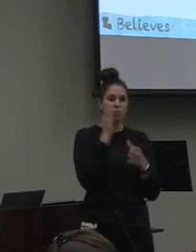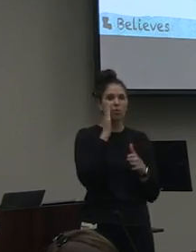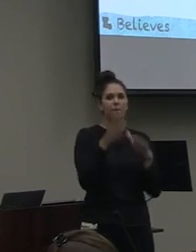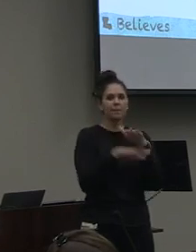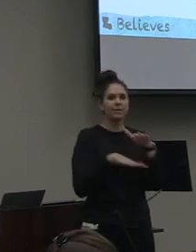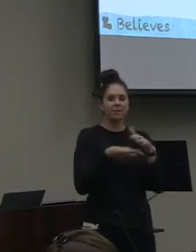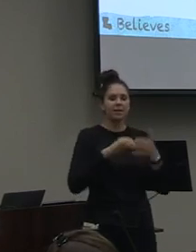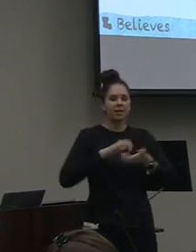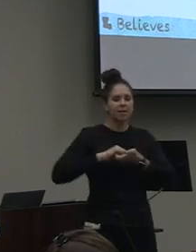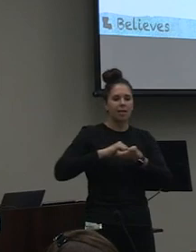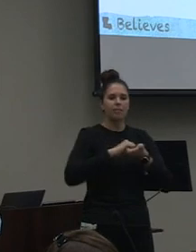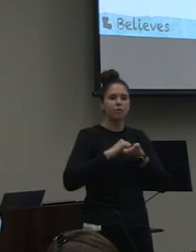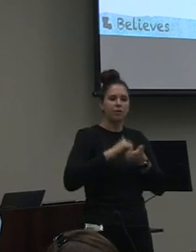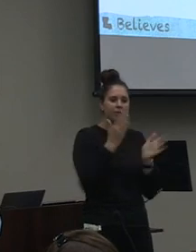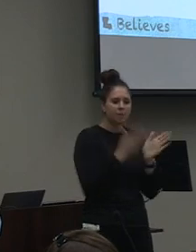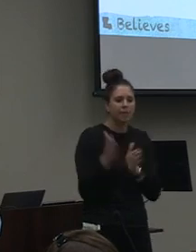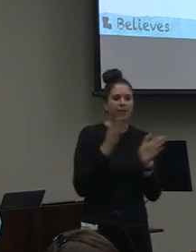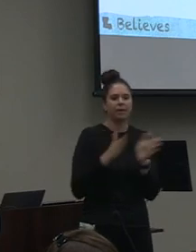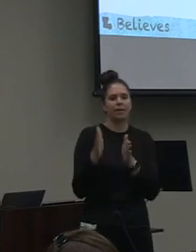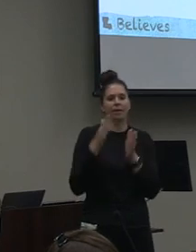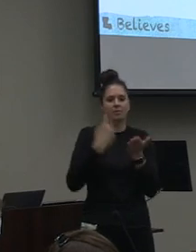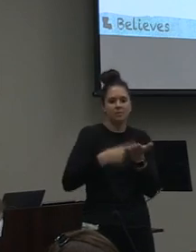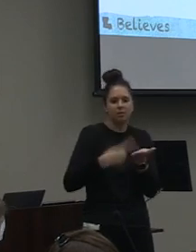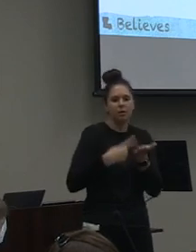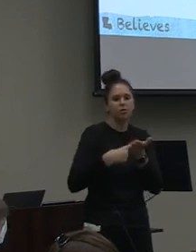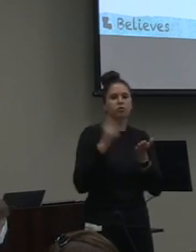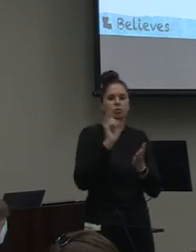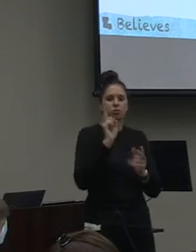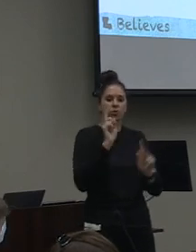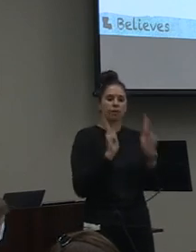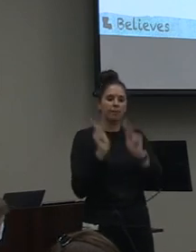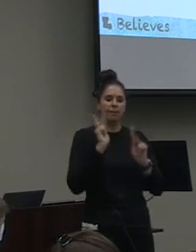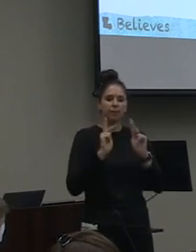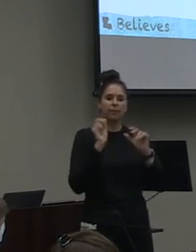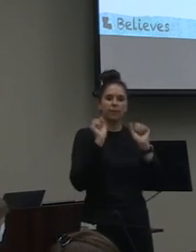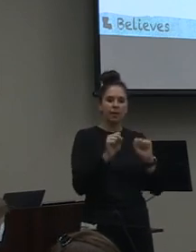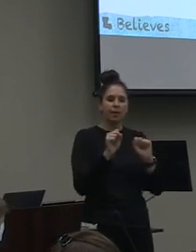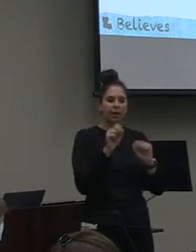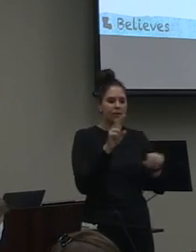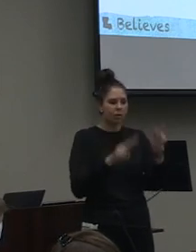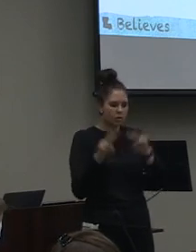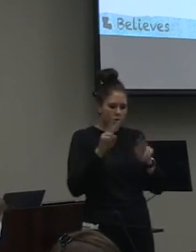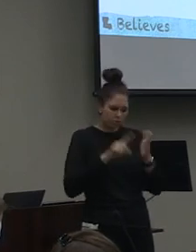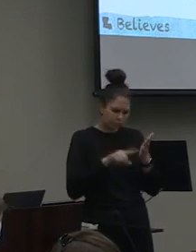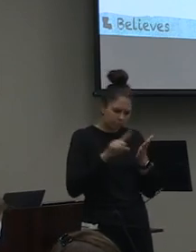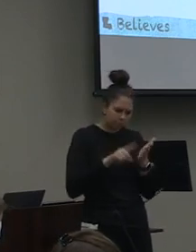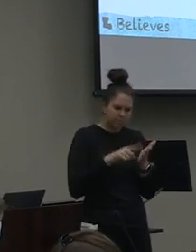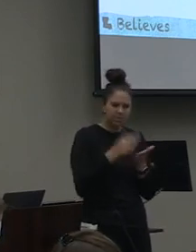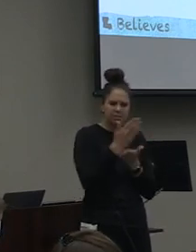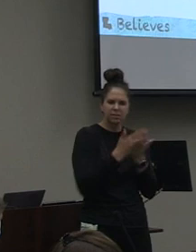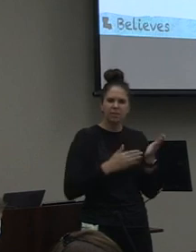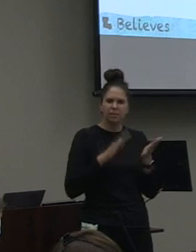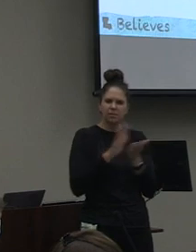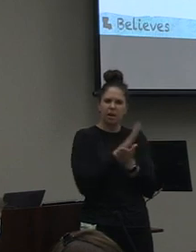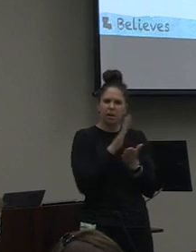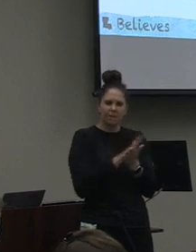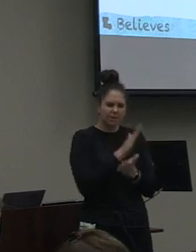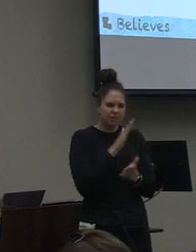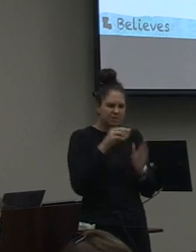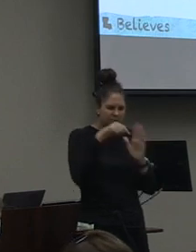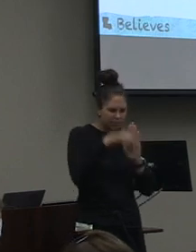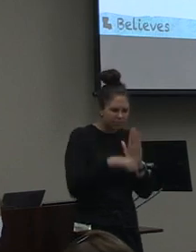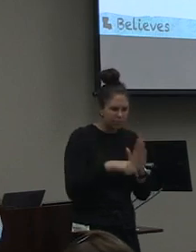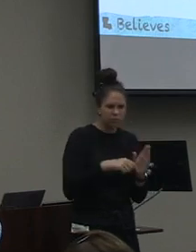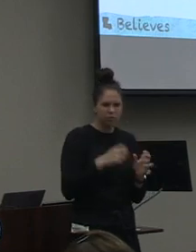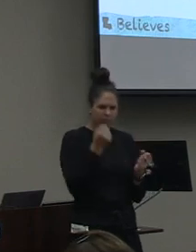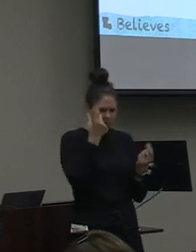basically collaborative planning discussions where folks will be able to look at some documents a little deeper, get a lay of the land,